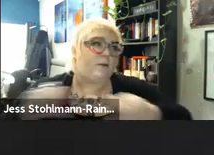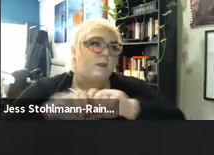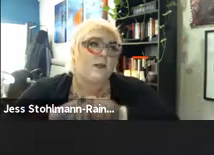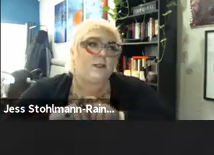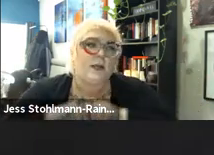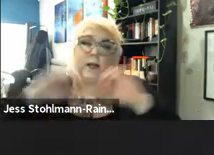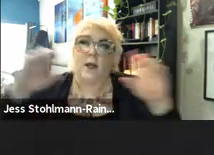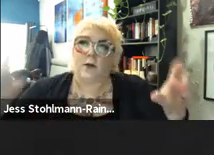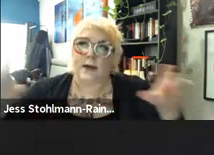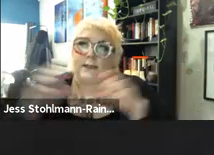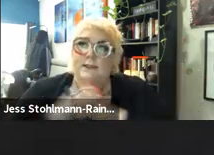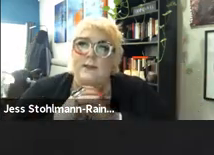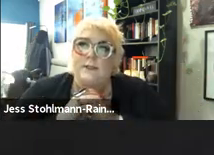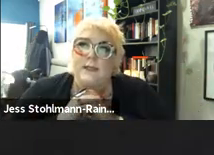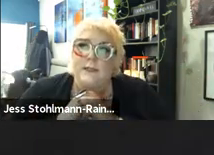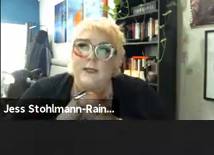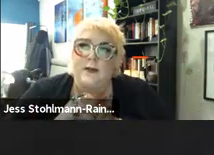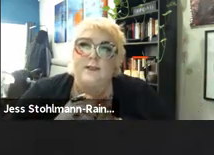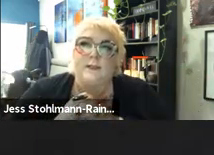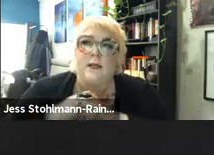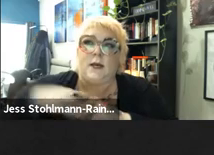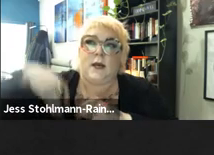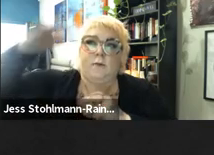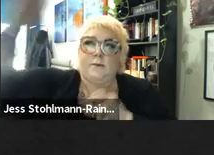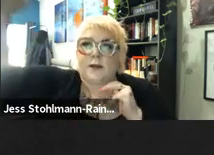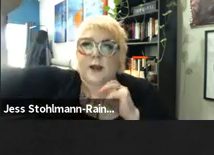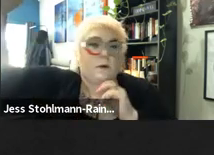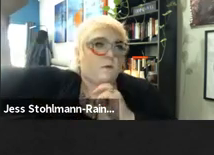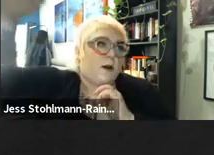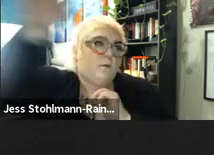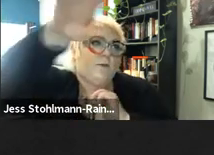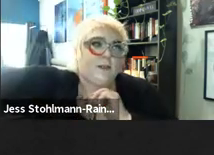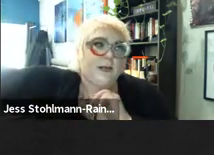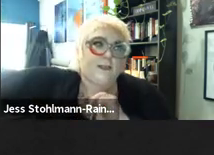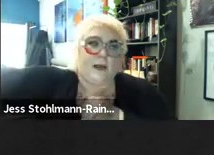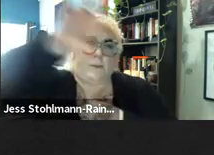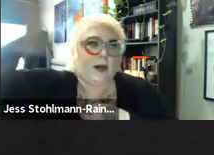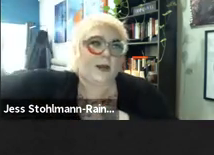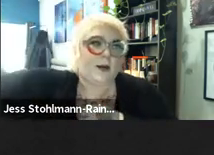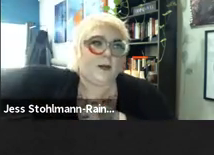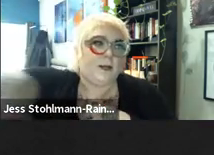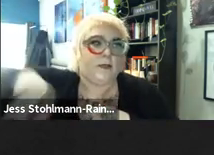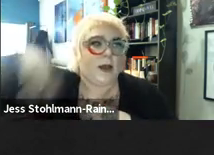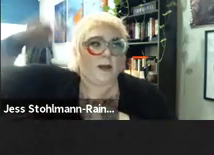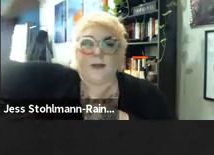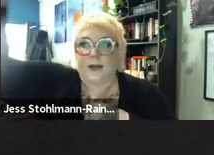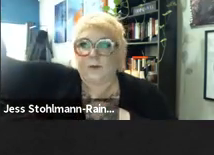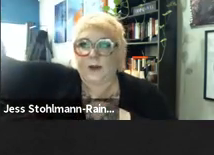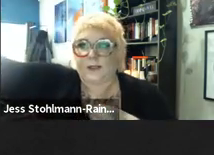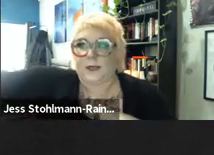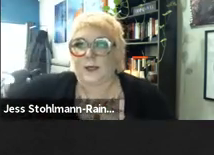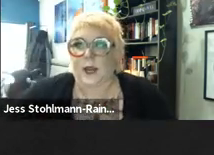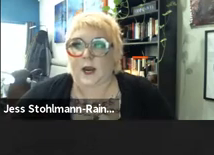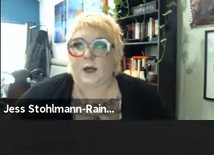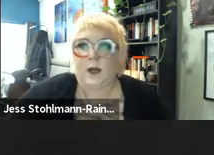of restriction crisis stabilization units we put 911 and welfare checks up higher than that and then